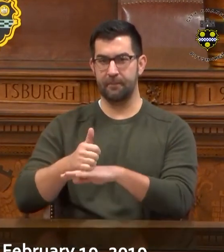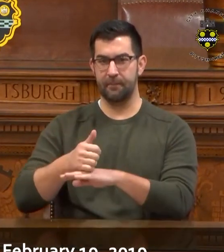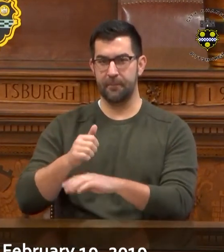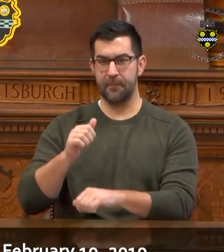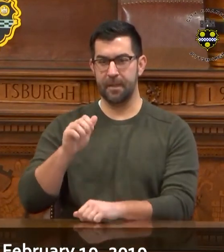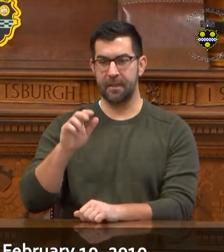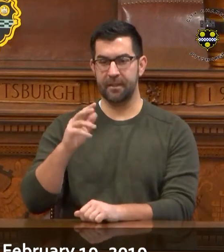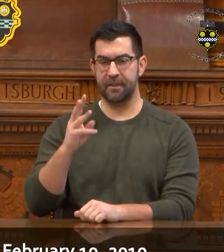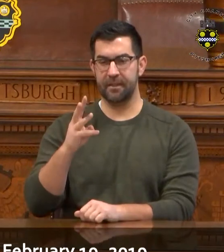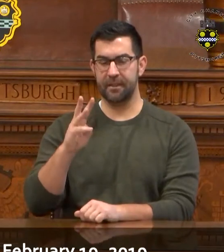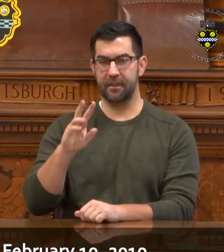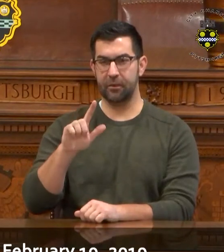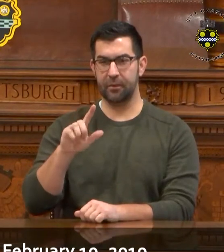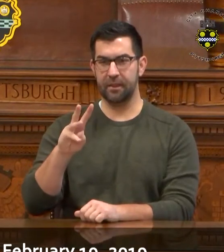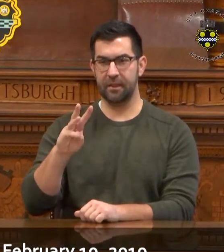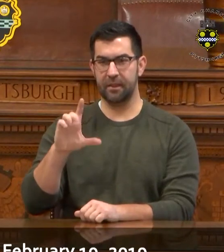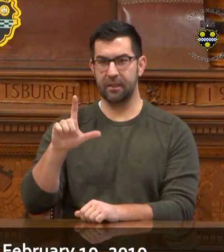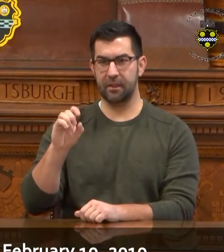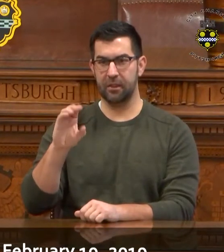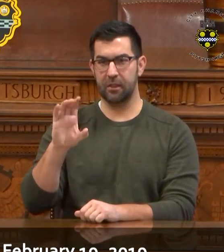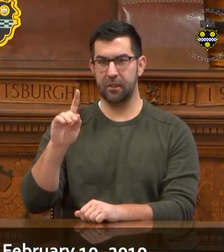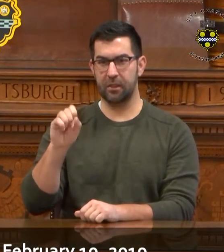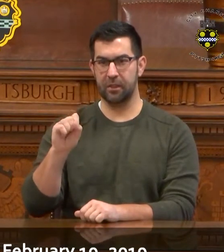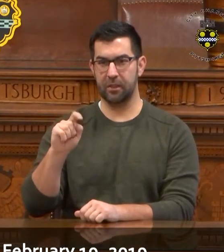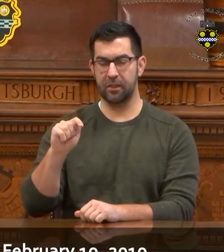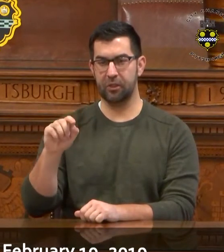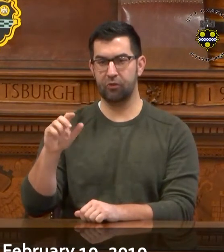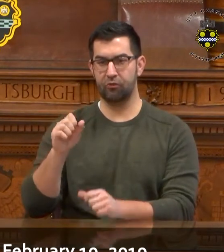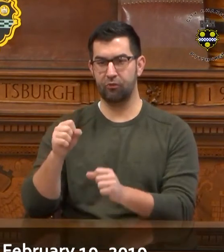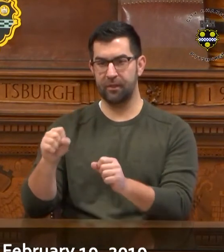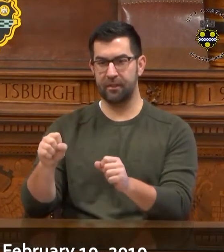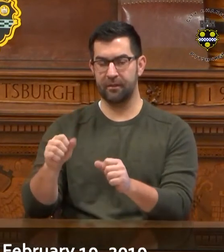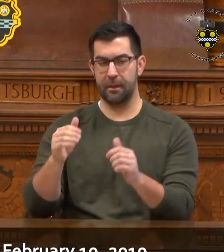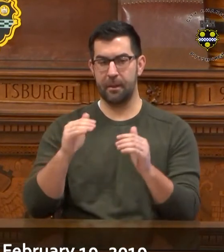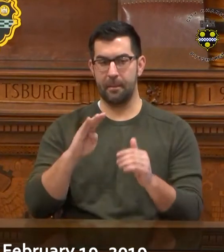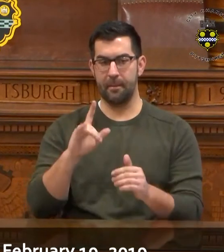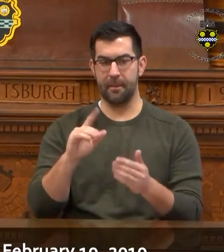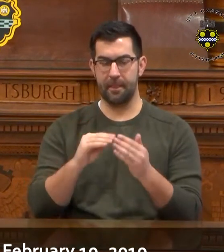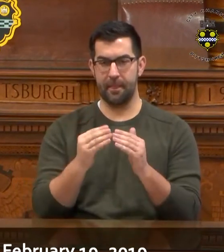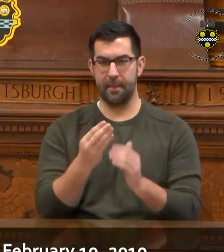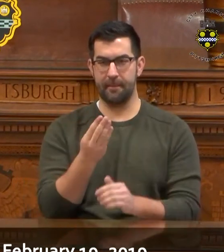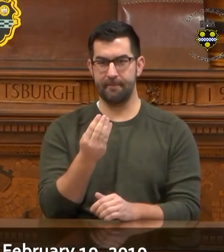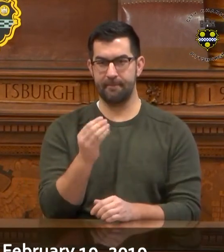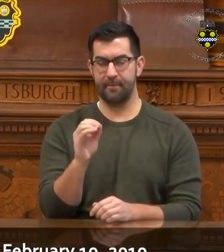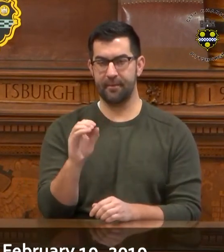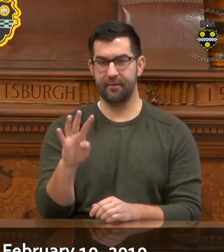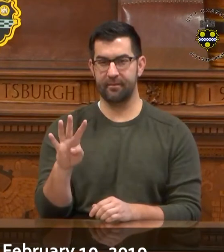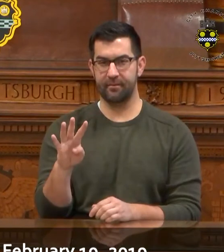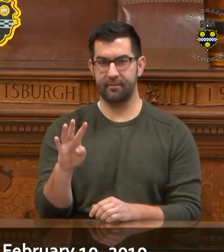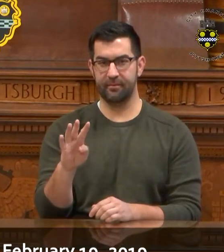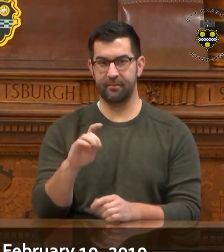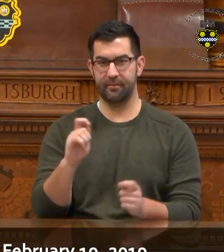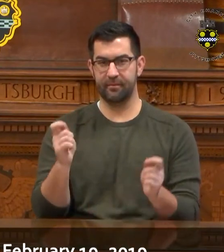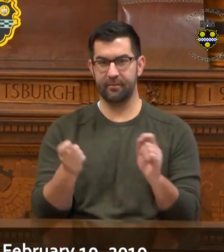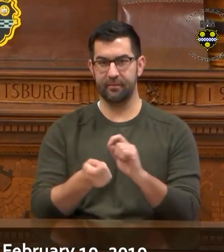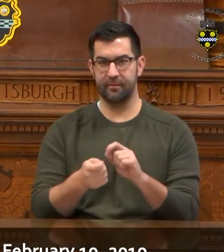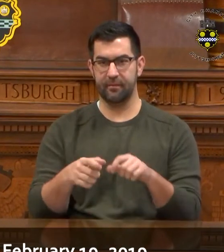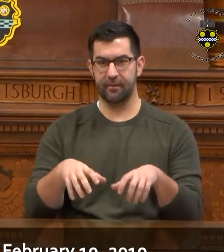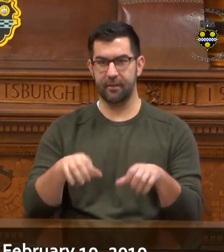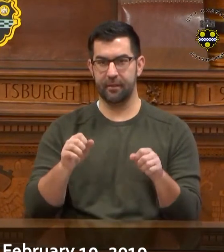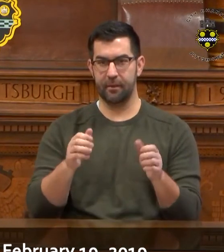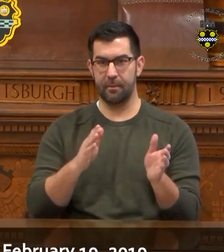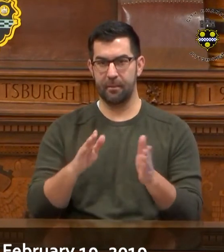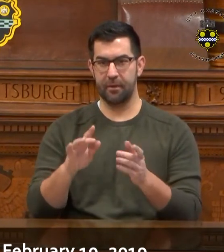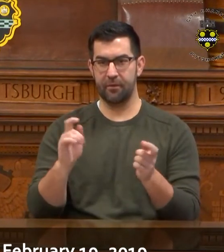at 1626 Locust Street. Bill Number 1404, Resolution Adopting